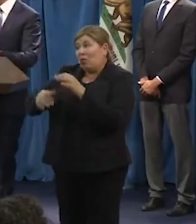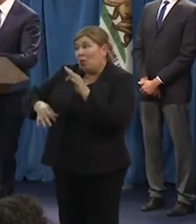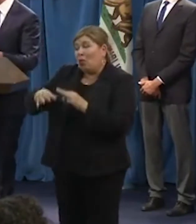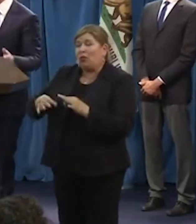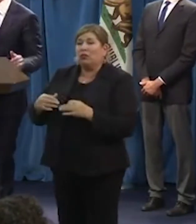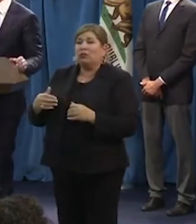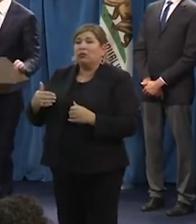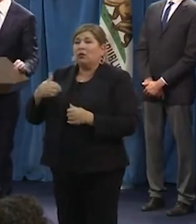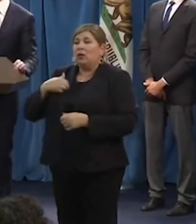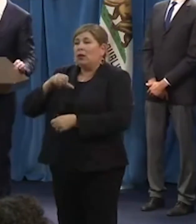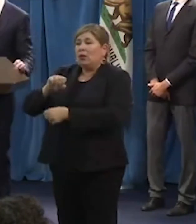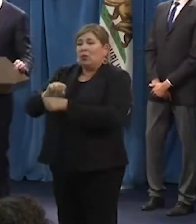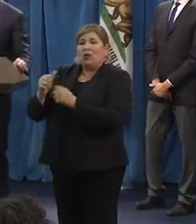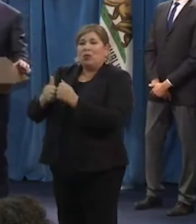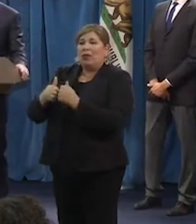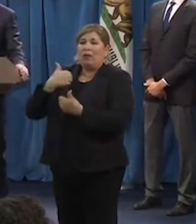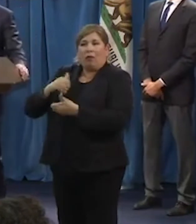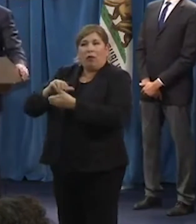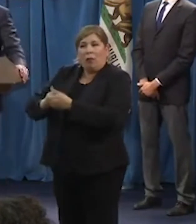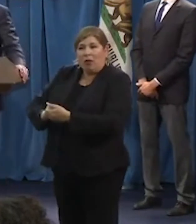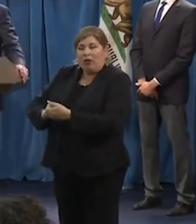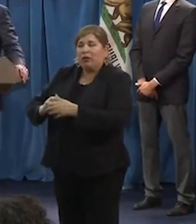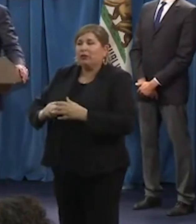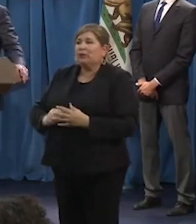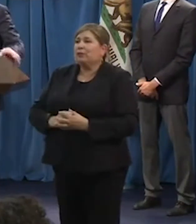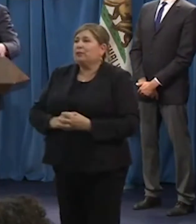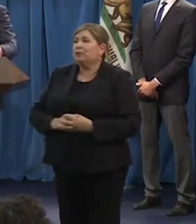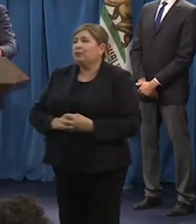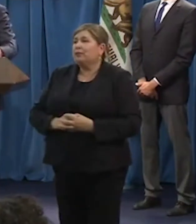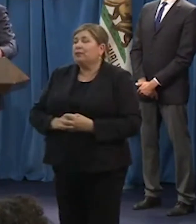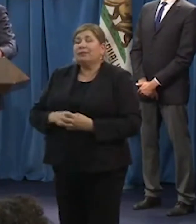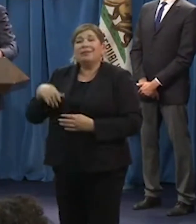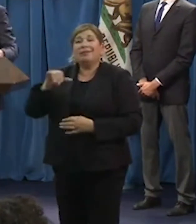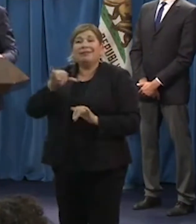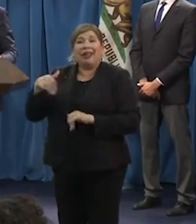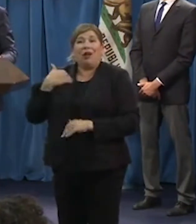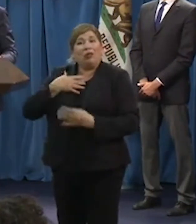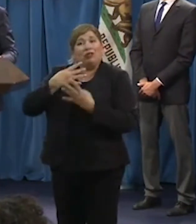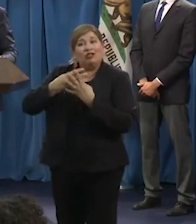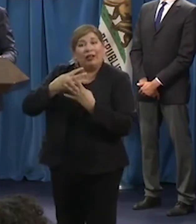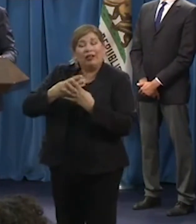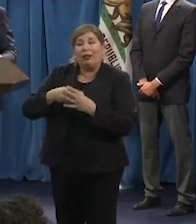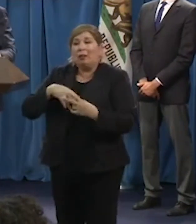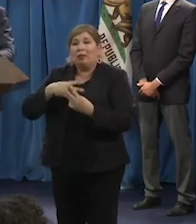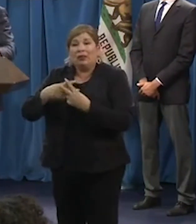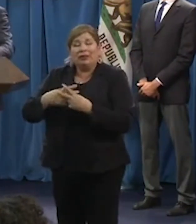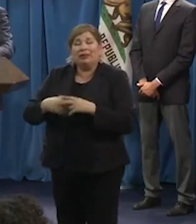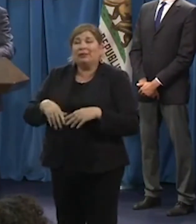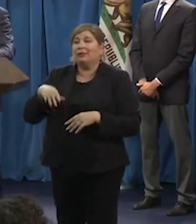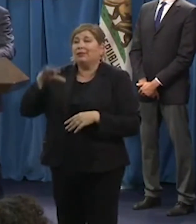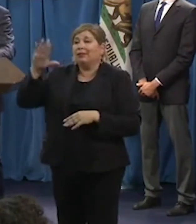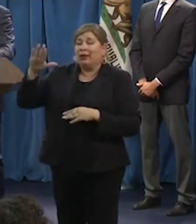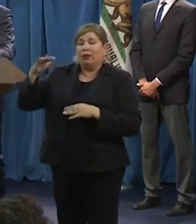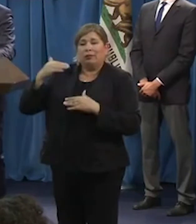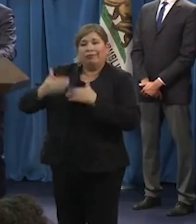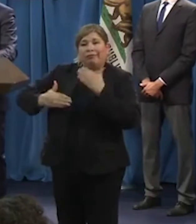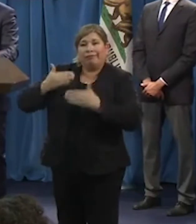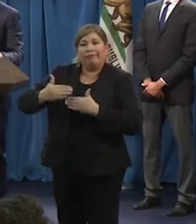Let me extend your considerations. This may be of interest. Our jails, our prisons, protocols on